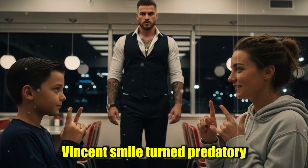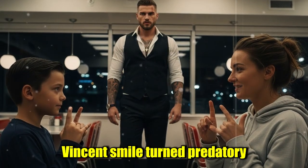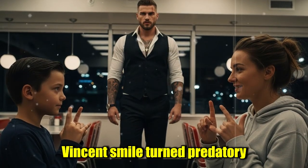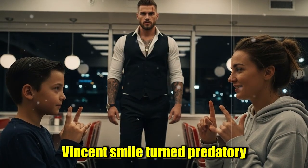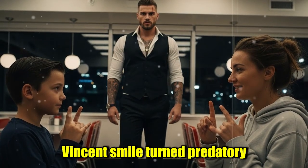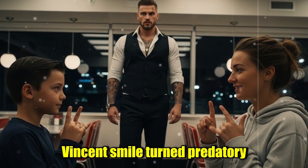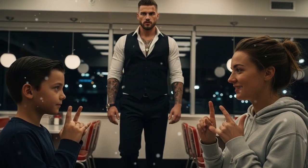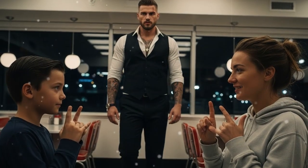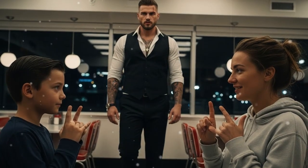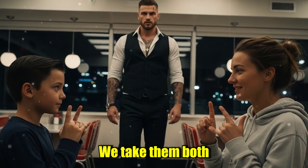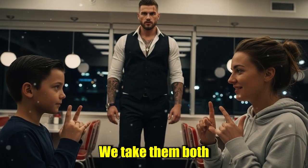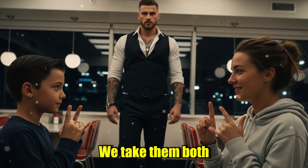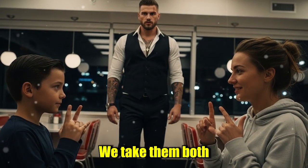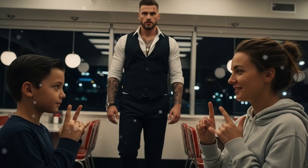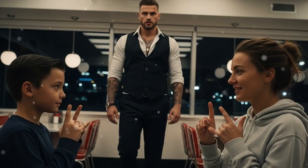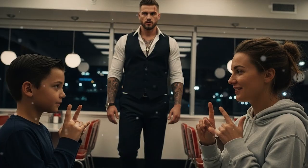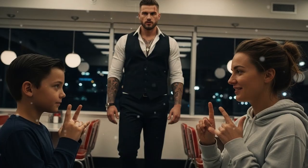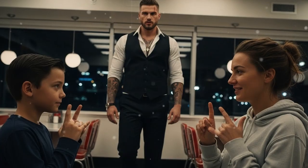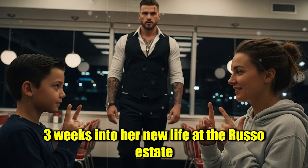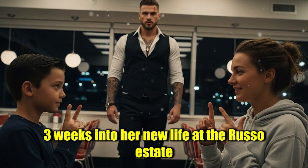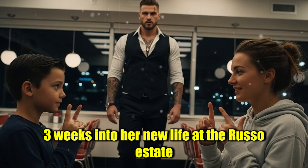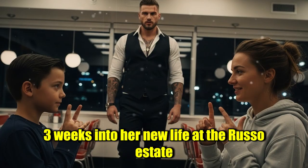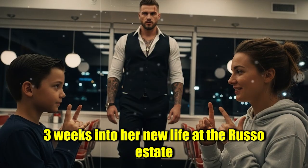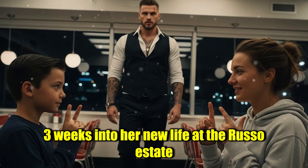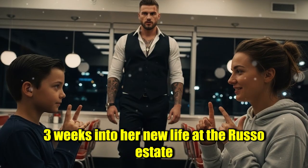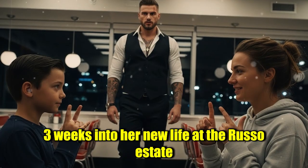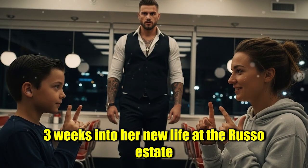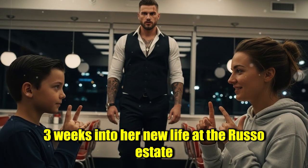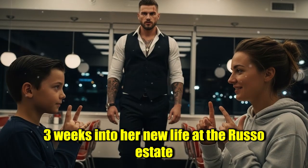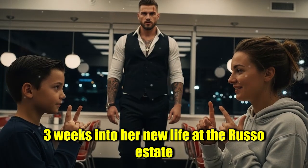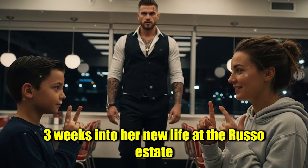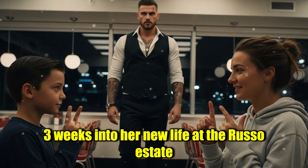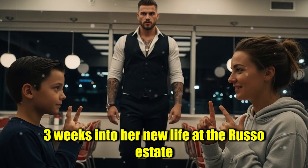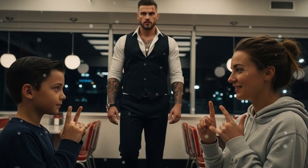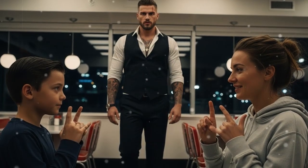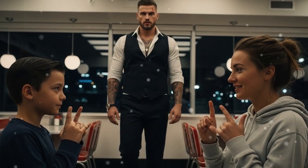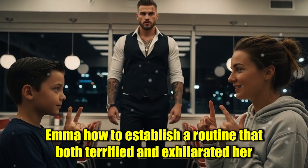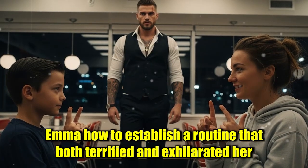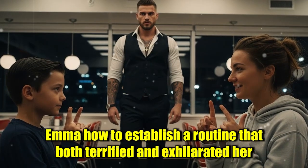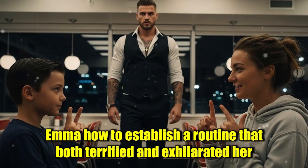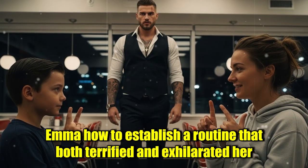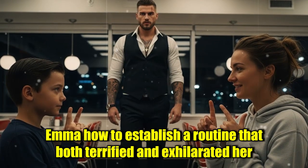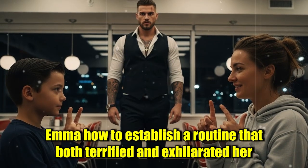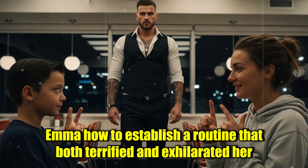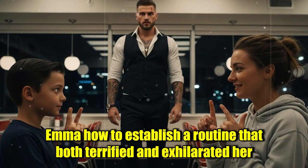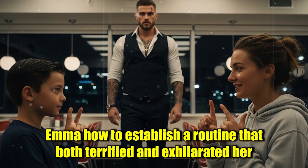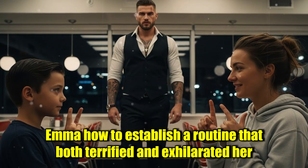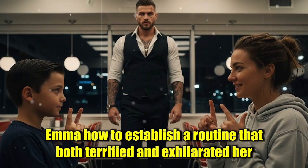turned predatory. "We take them both." 3 weeks into her new life at the Russo estate, Emma had established a routine that